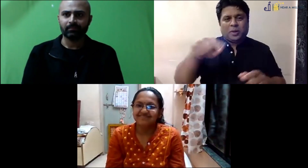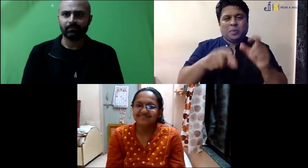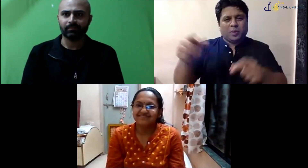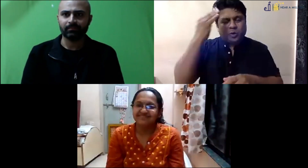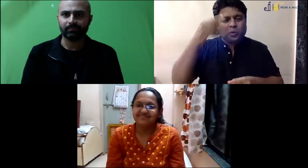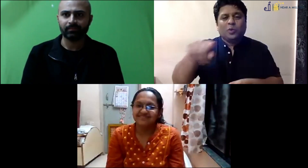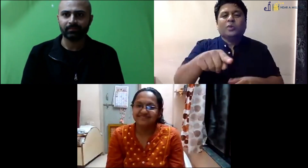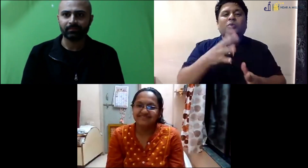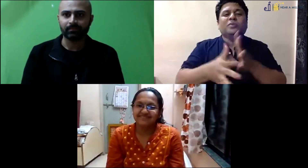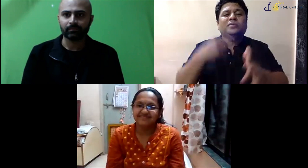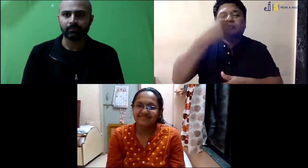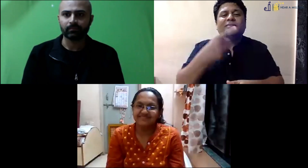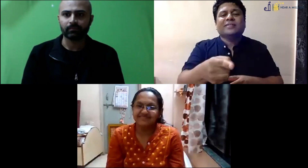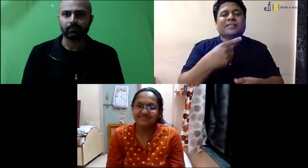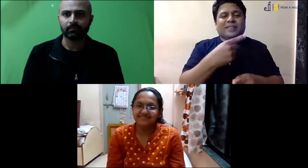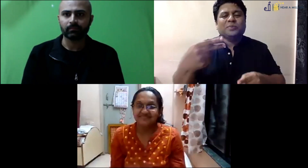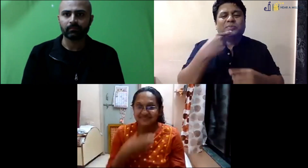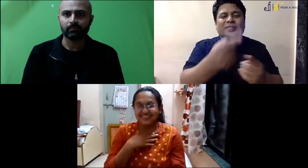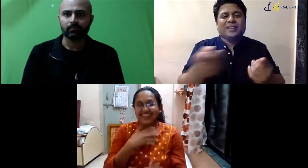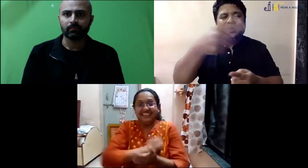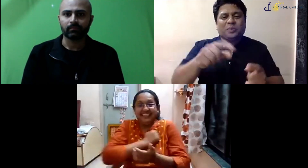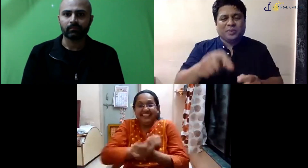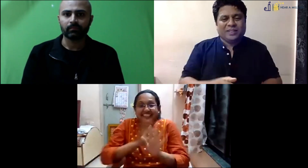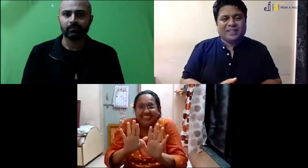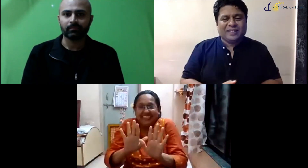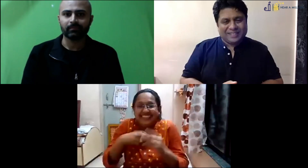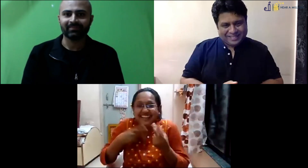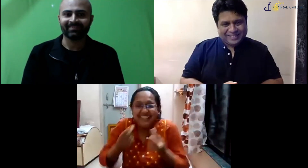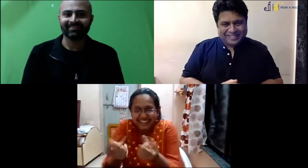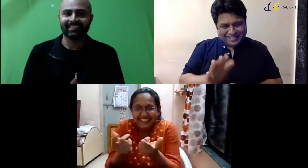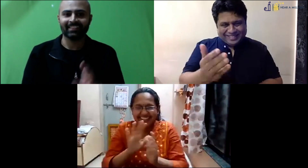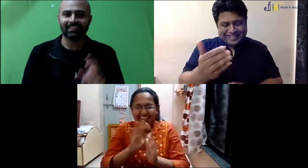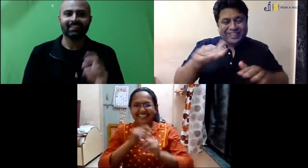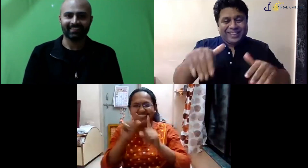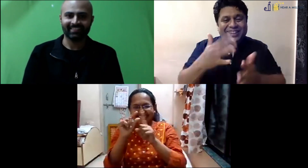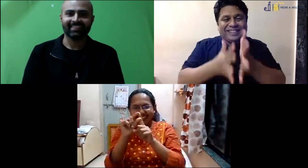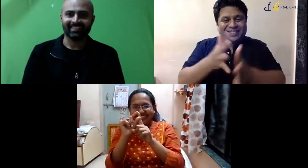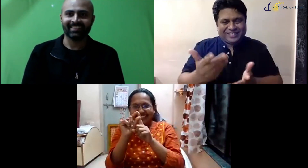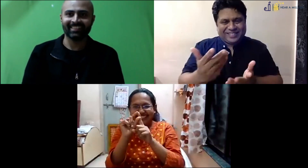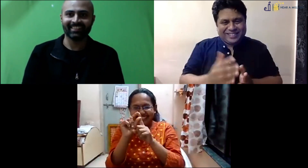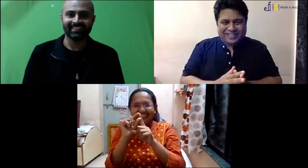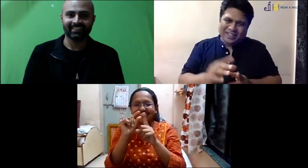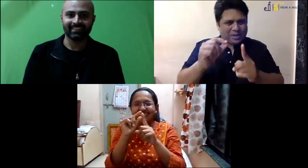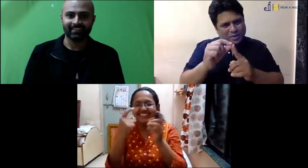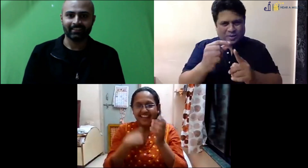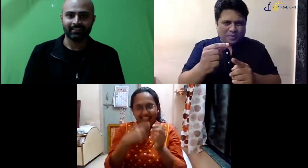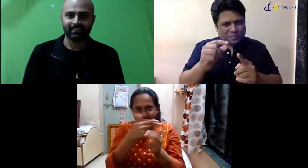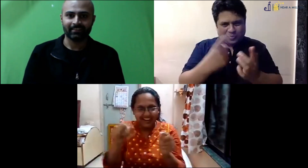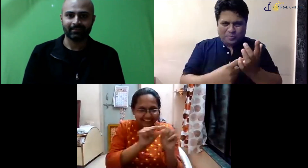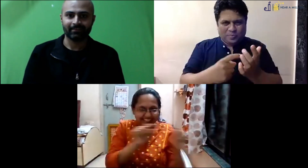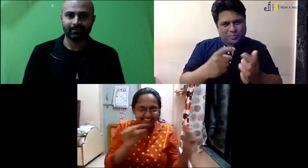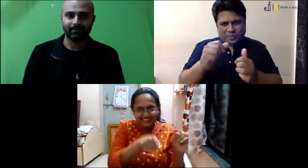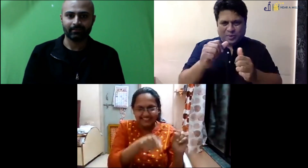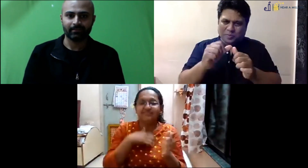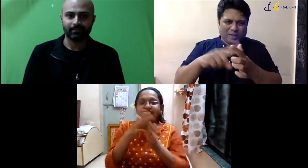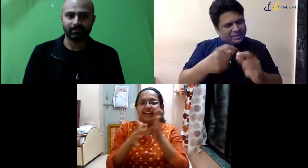situation. Yeah, Sunil here. So I would like to please tell your sign name also. Sorry, I was in a hurry and I